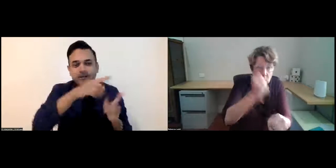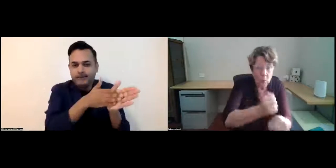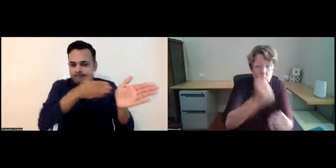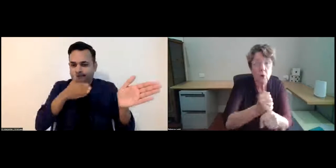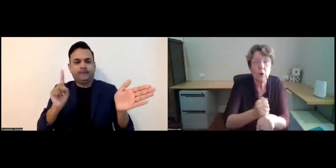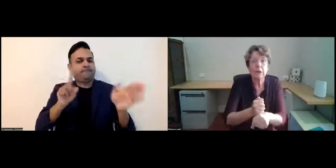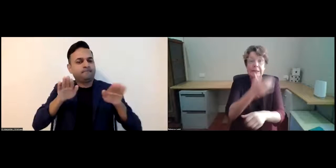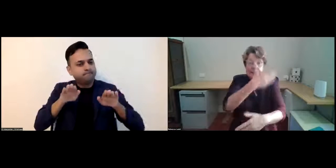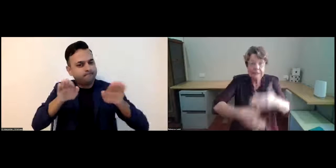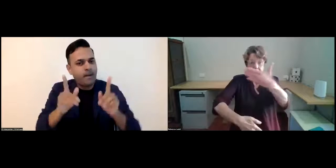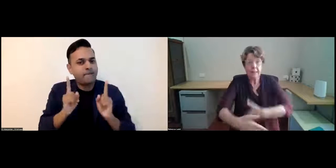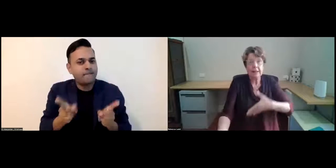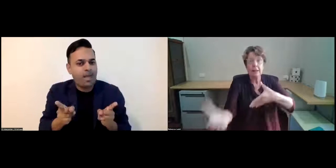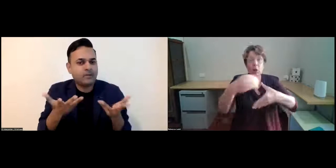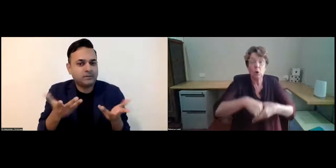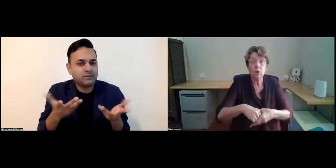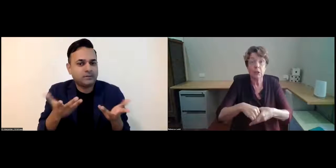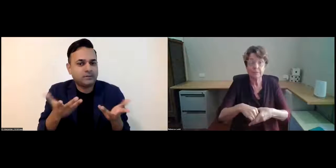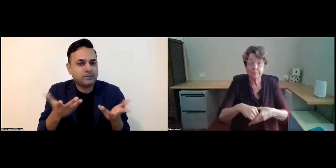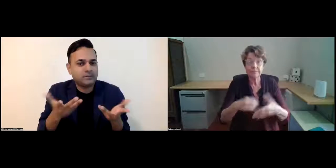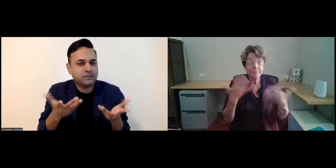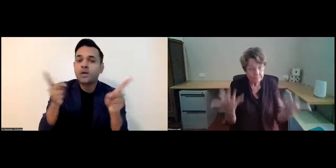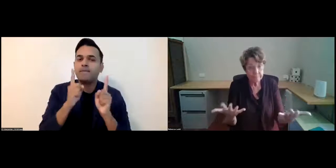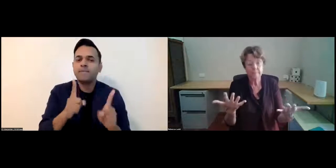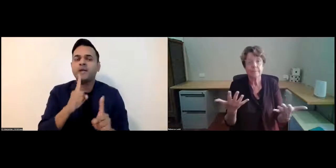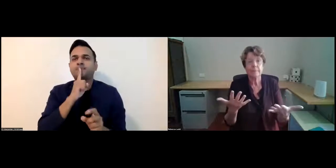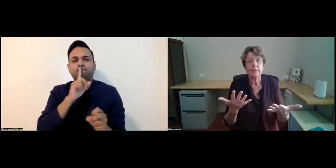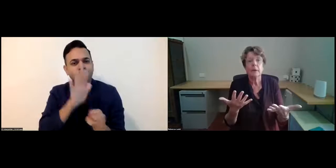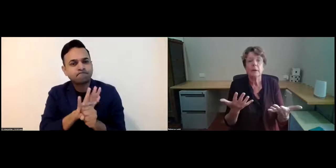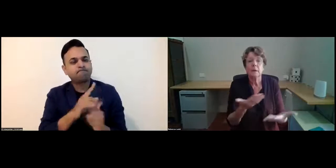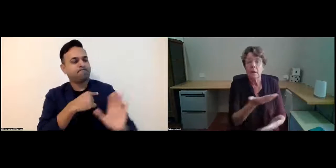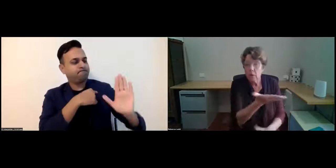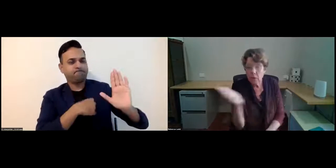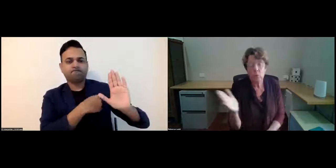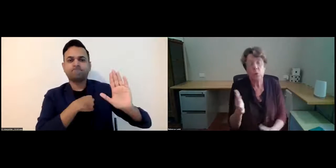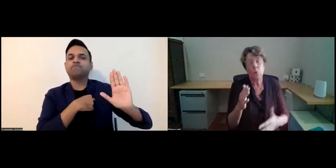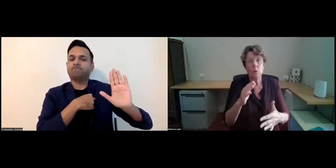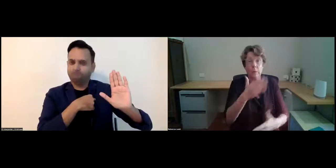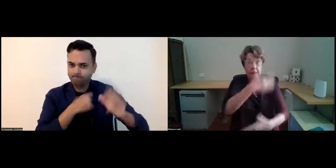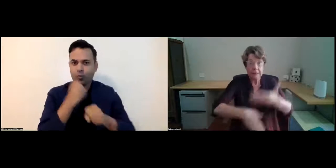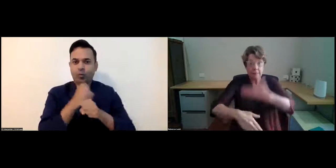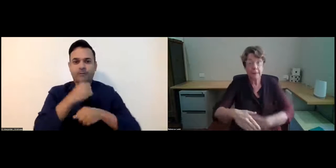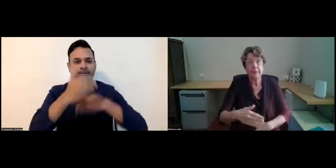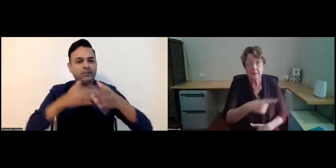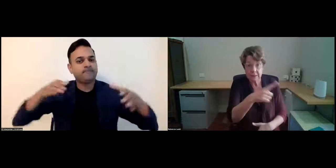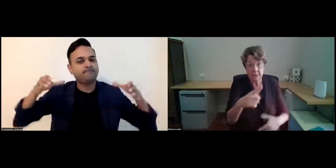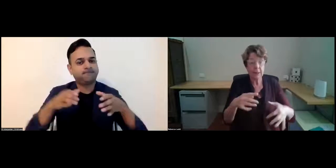region through the Pacific Framework on the Rights of Persons with Disabilities, PFRPD,